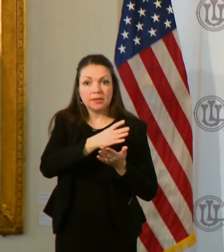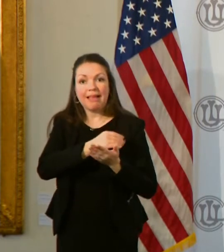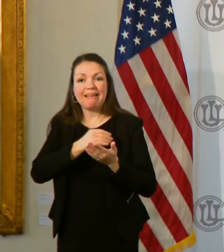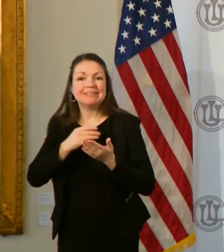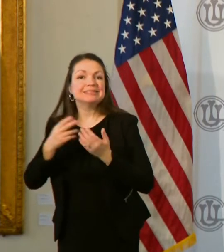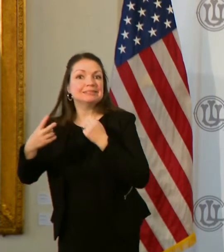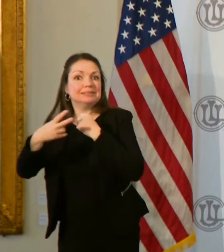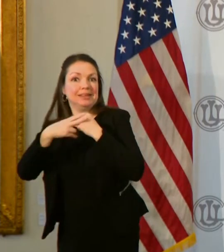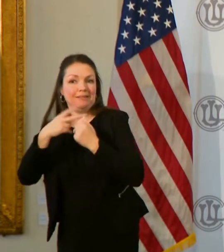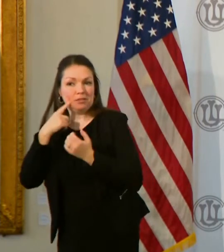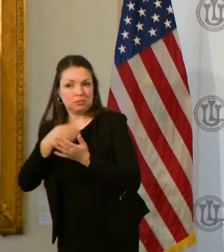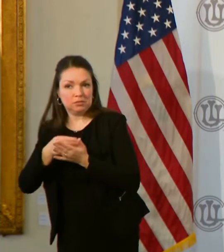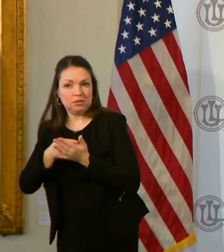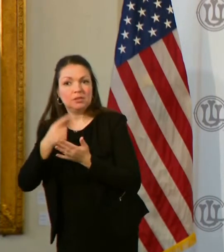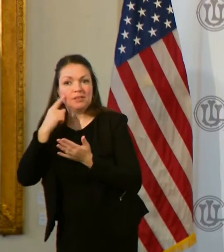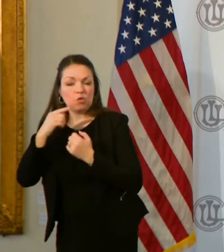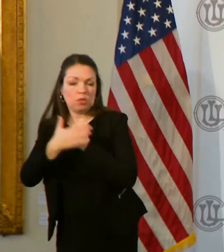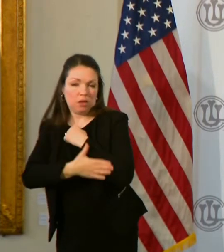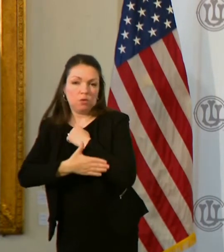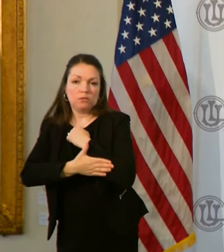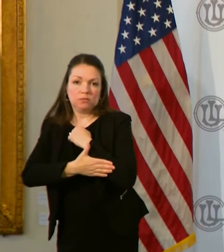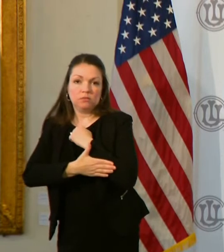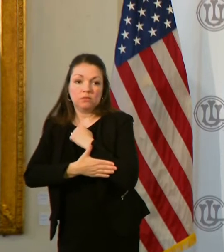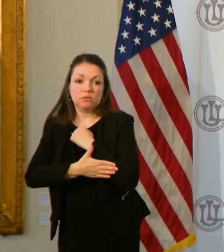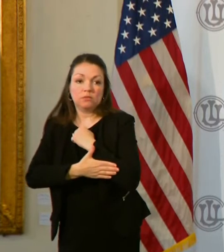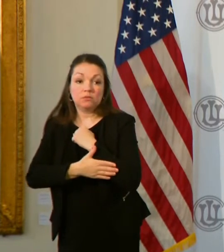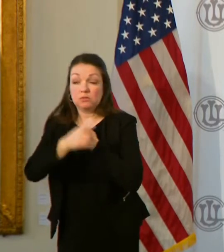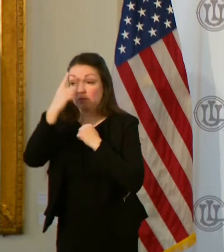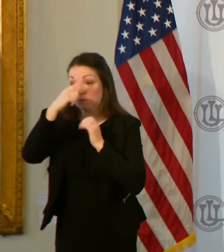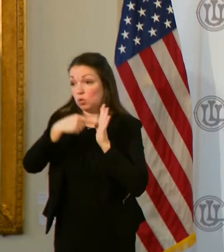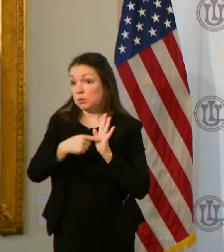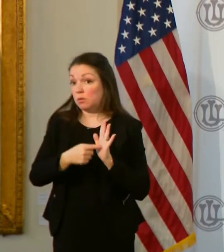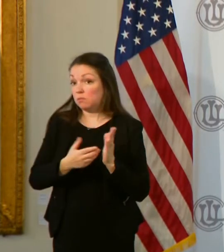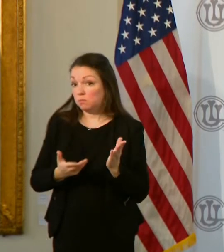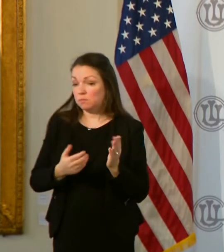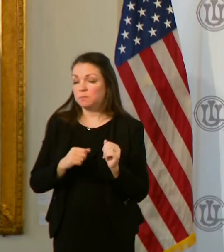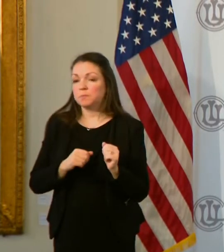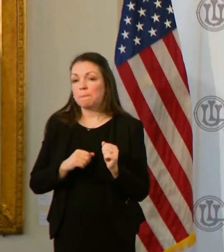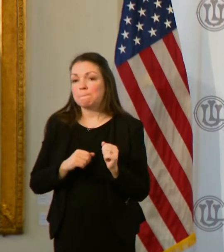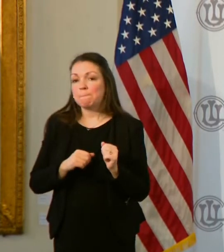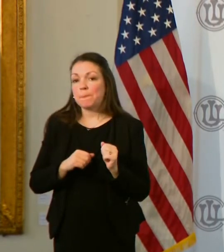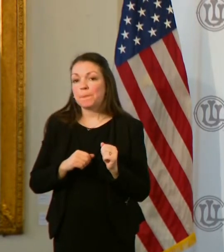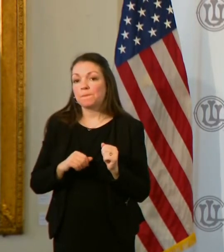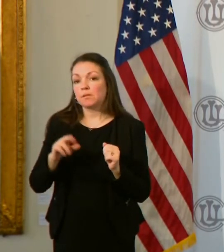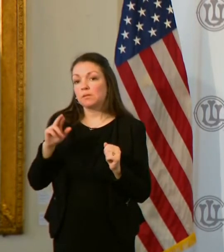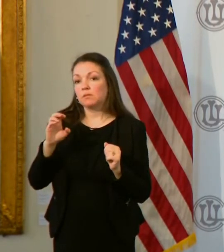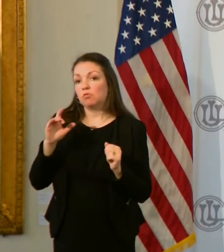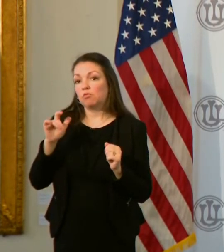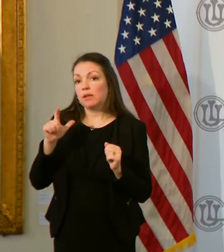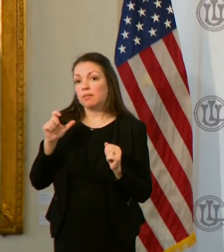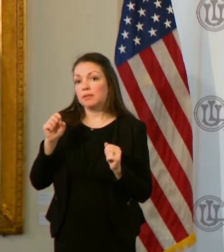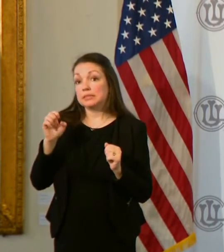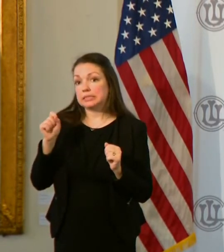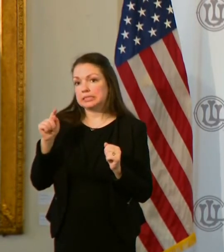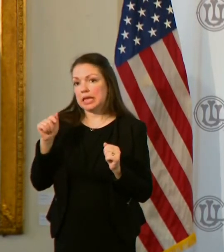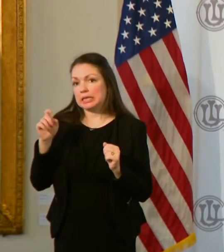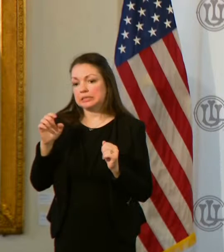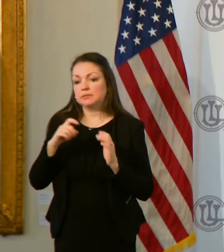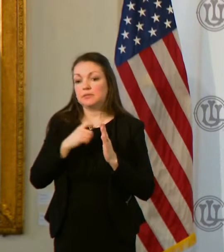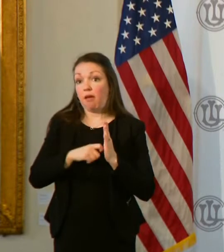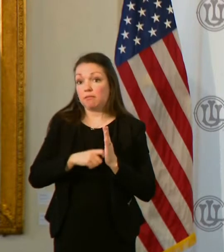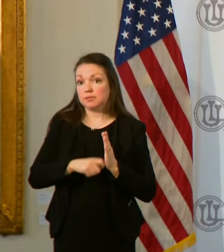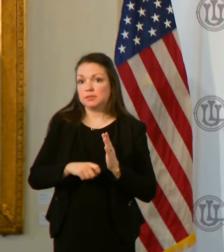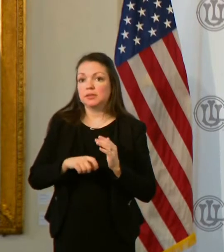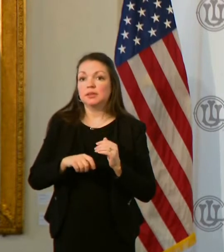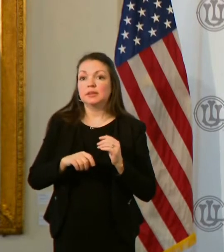saver for the county. For example, the real estate tax litigation section saved